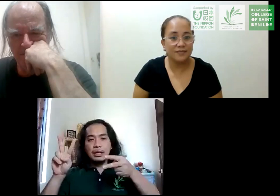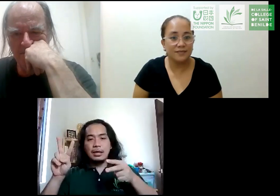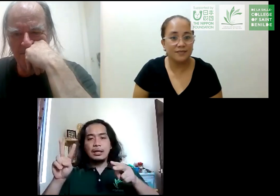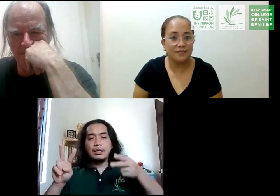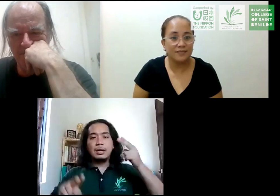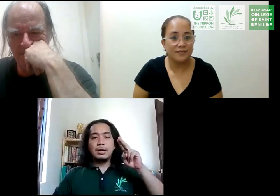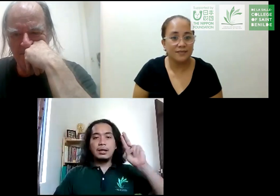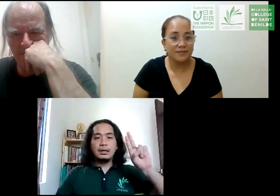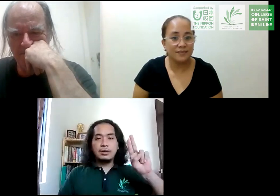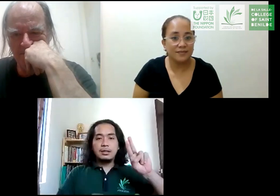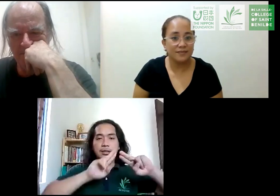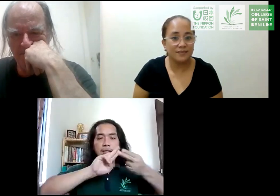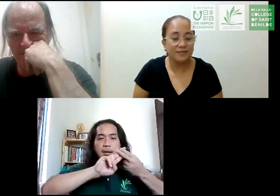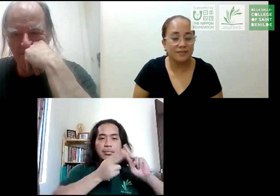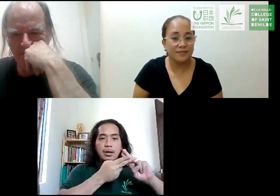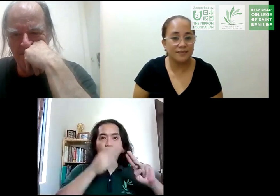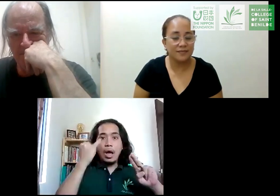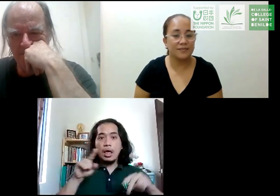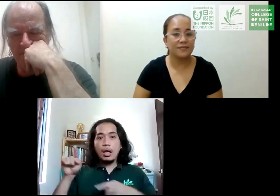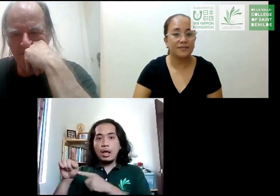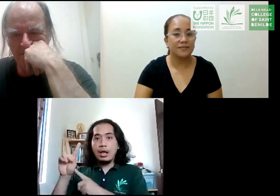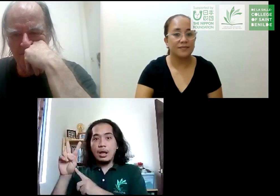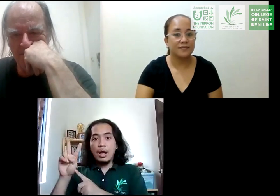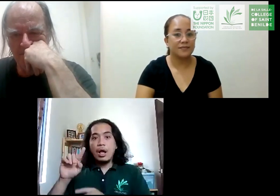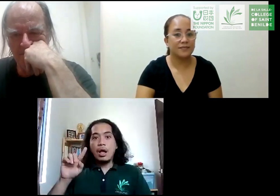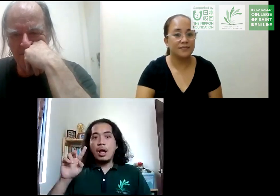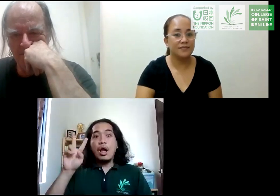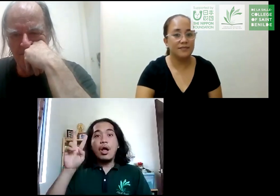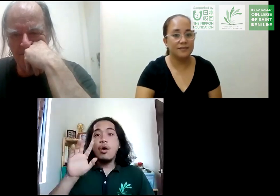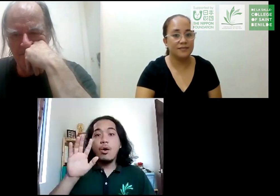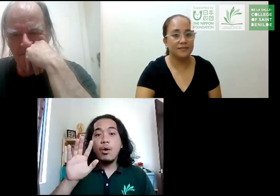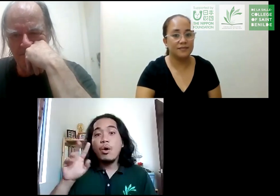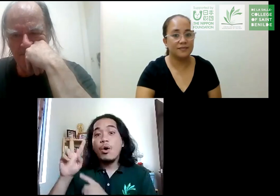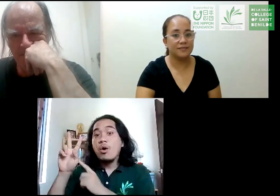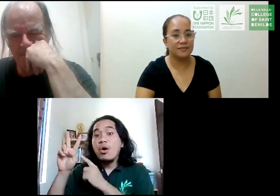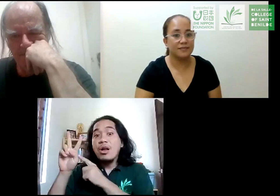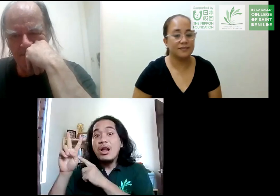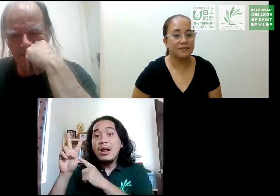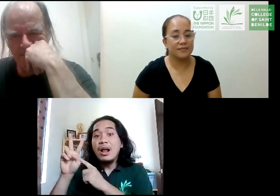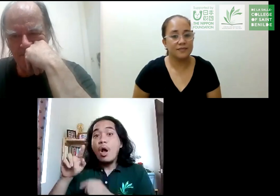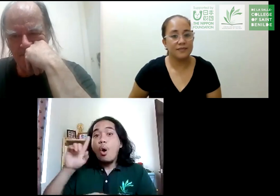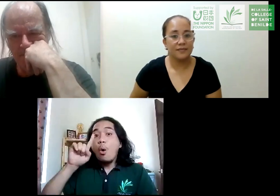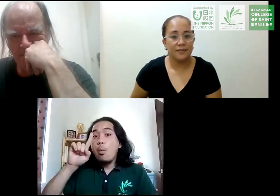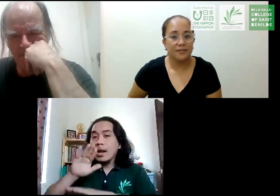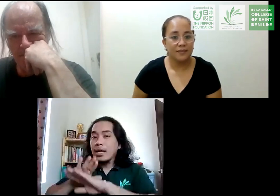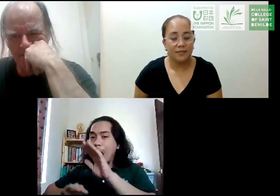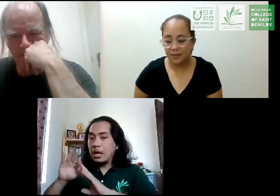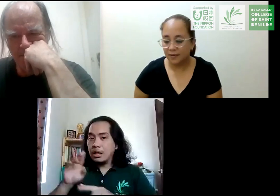So first is V, second is U, because V